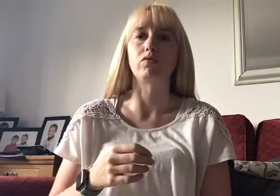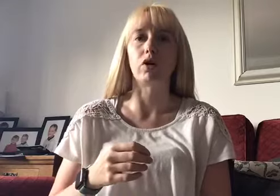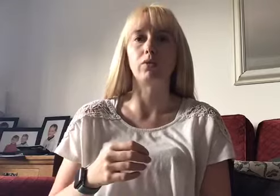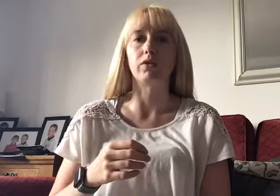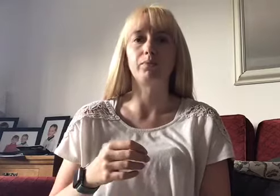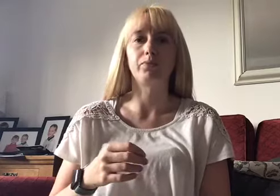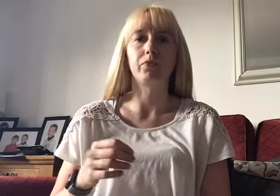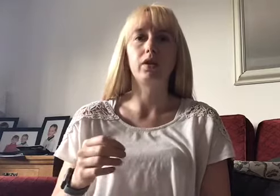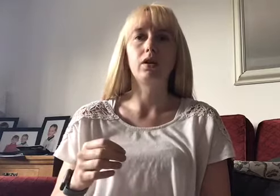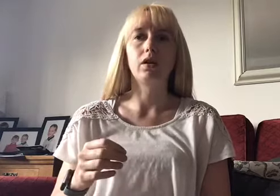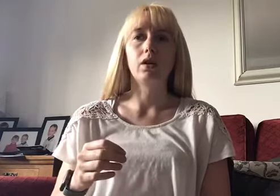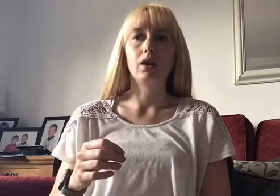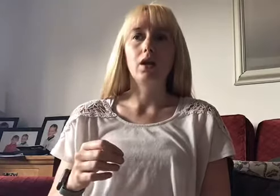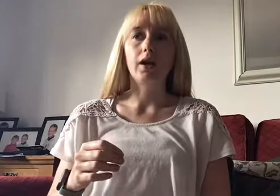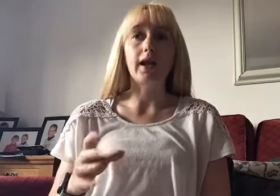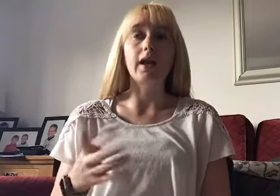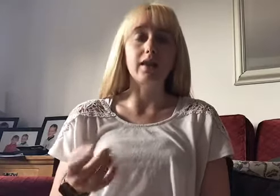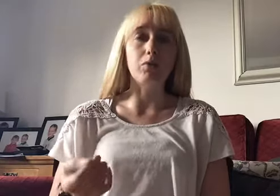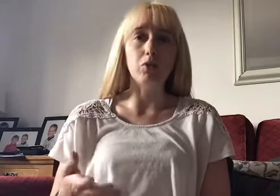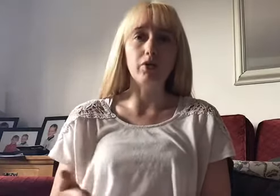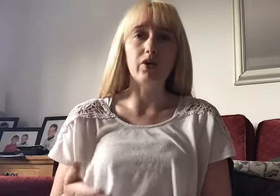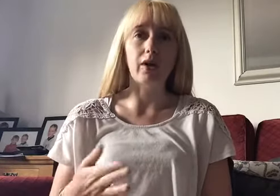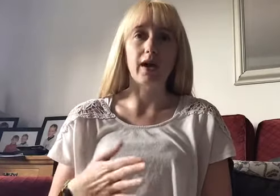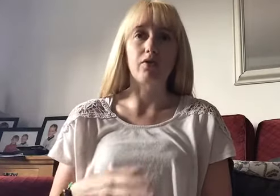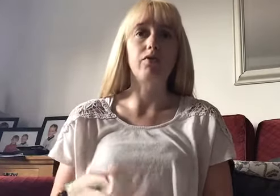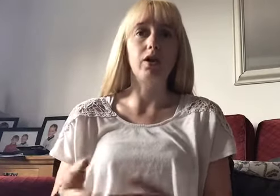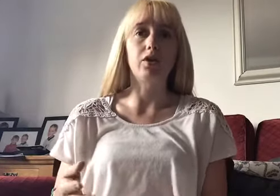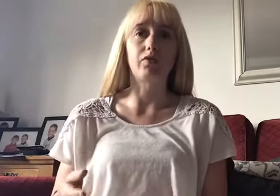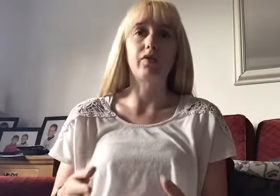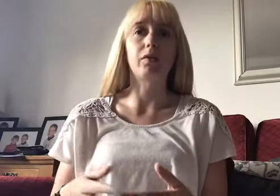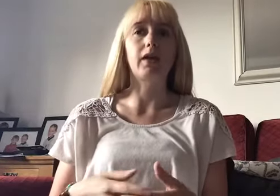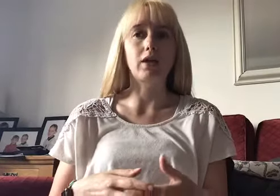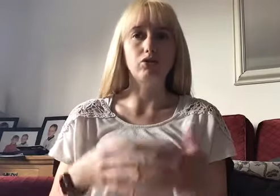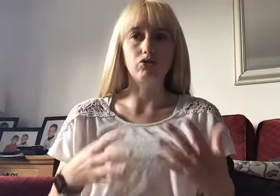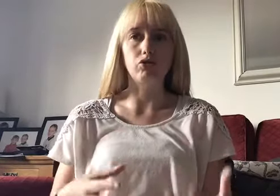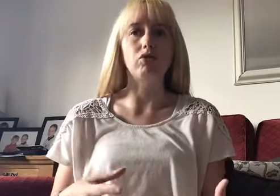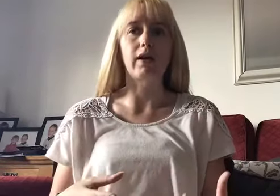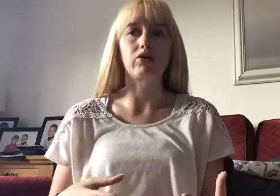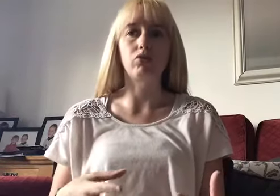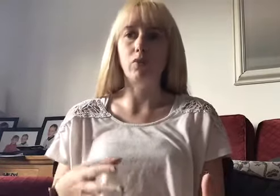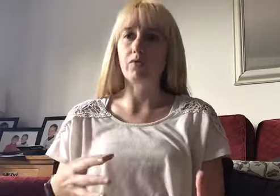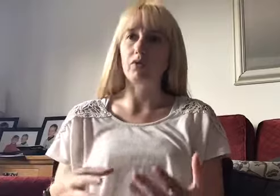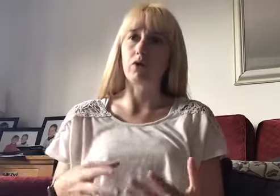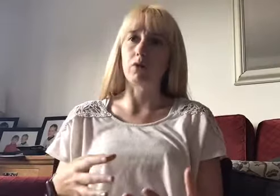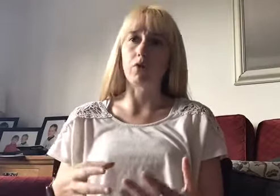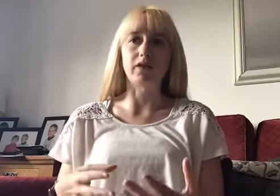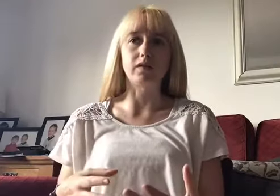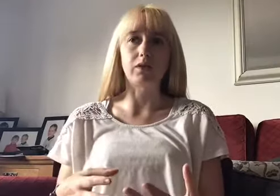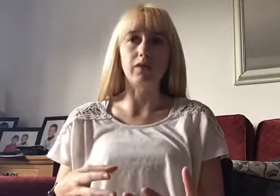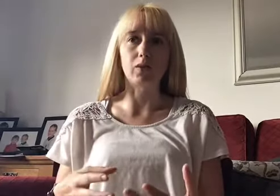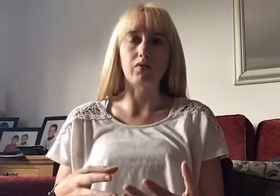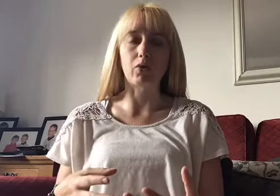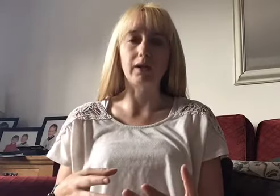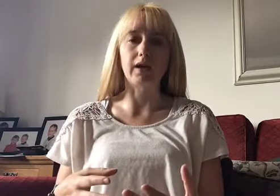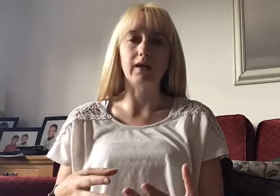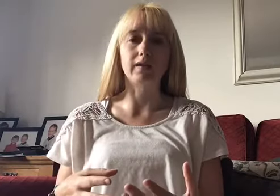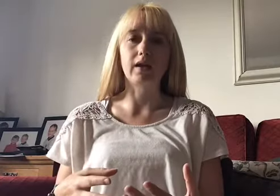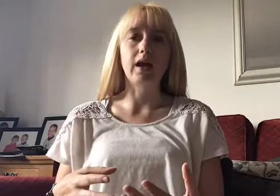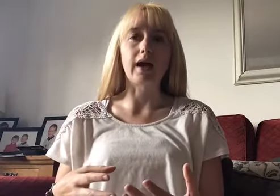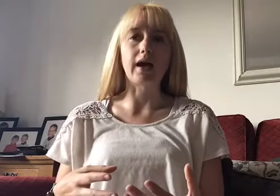with. Okay, and then we also have love. So again, you do your action, whatever item it is, whatever hobby it is, and